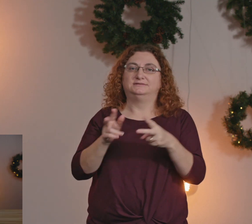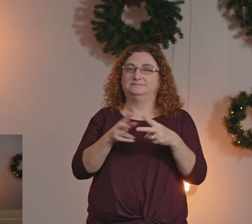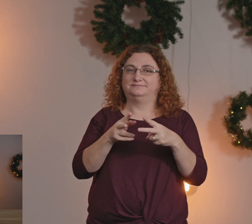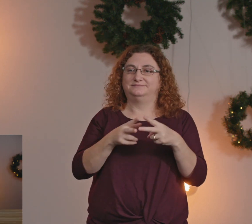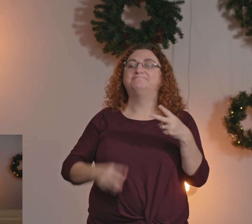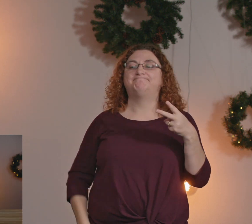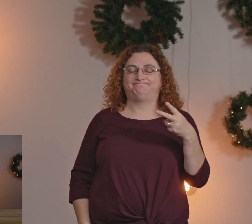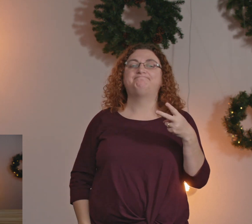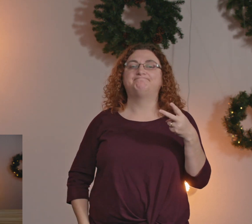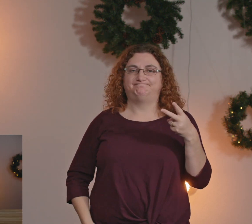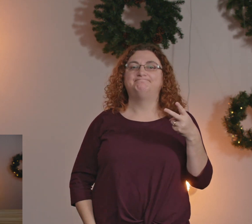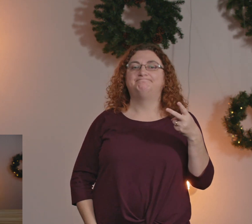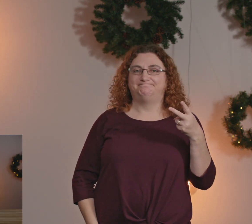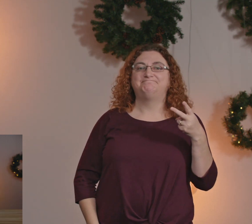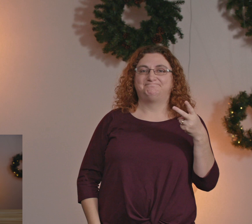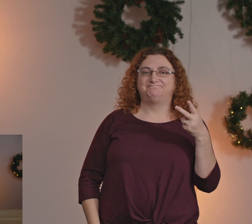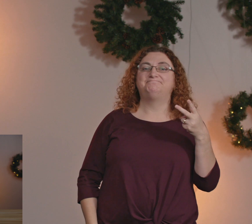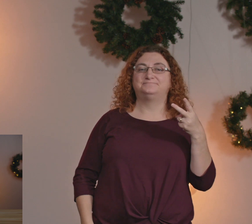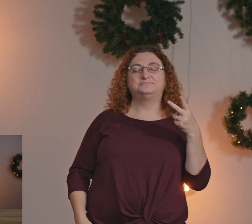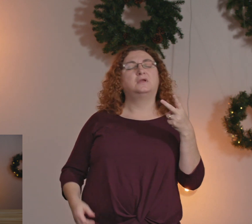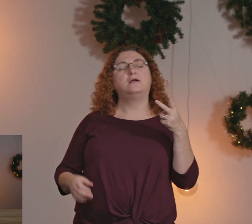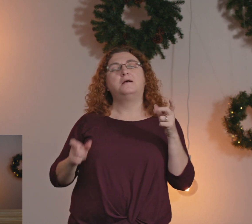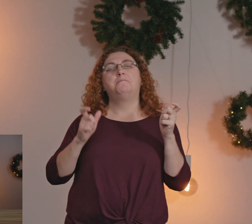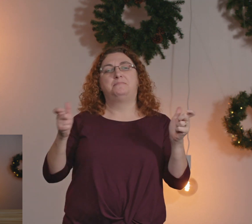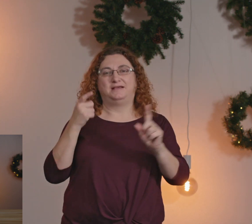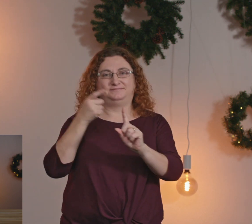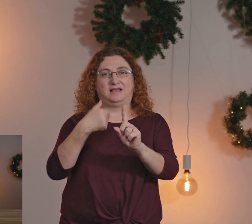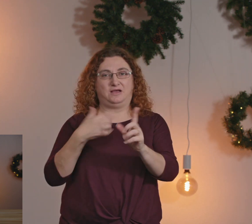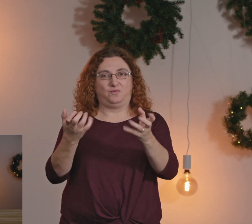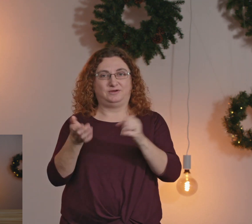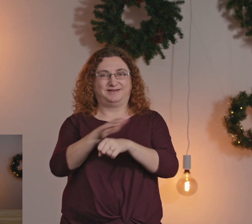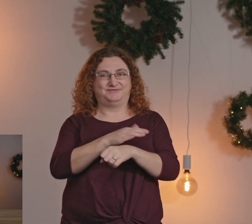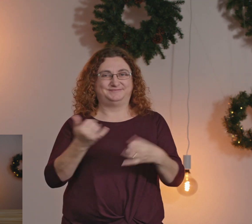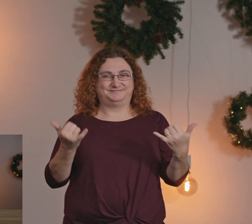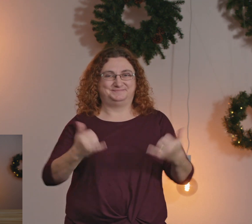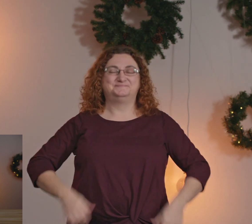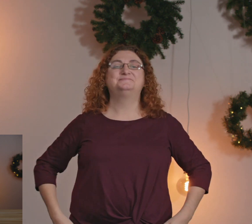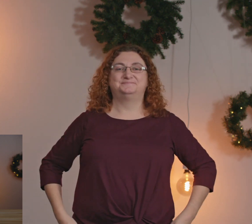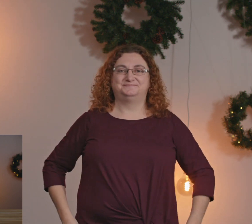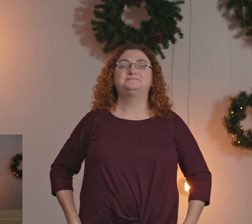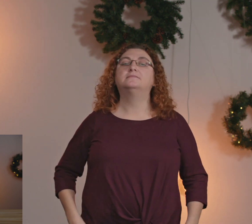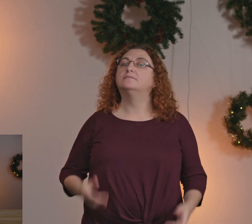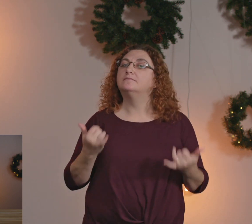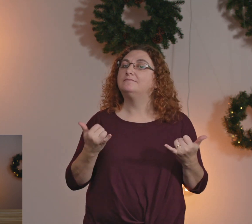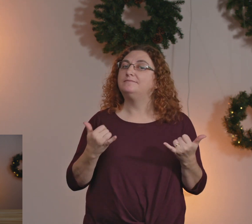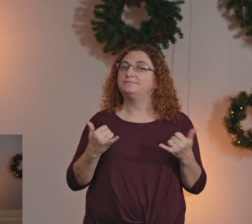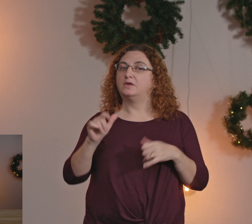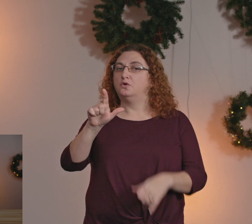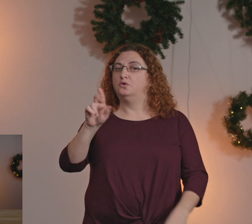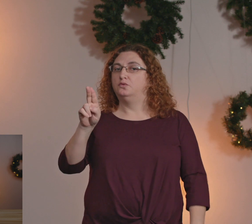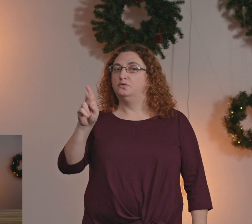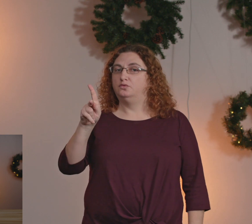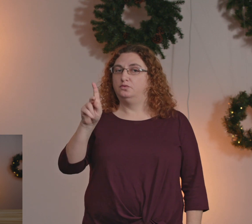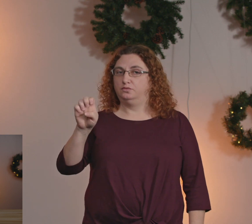merciful and he keeps his promises. So those are kind of the two big points that I want to cover here in the next few minutes. So what we're looking at is Luke chapter